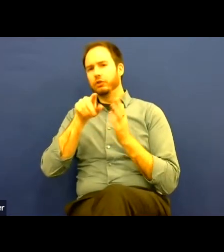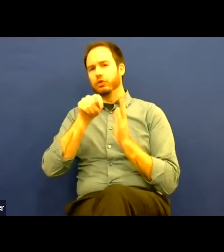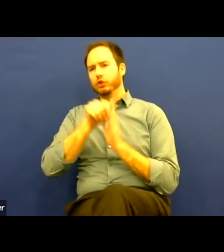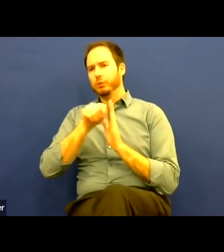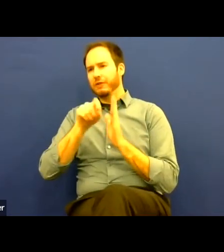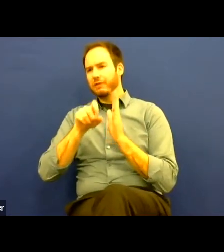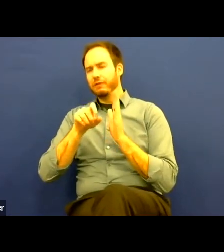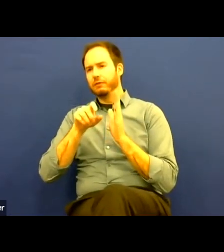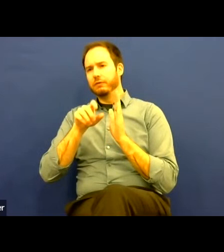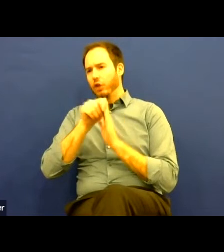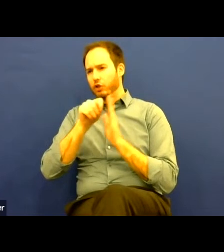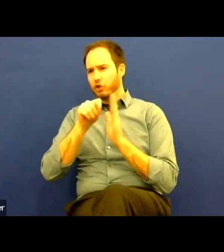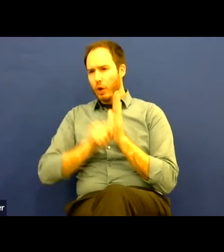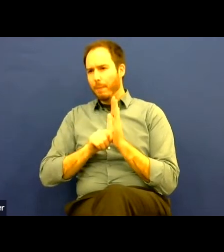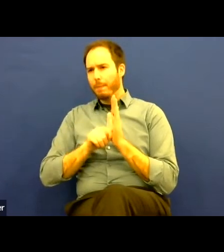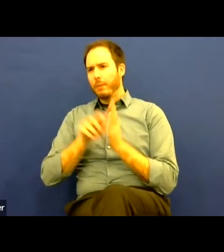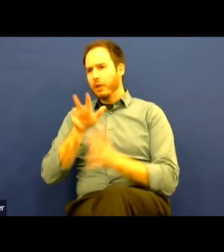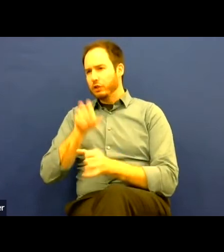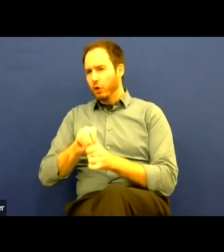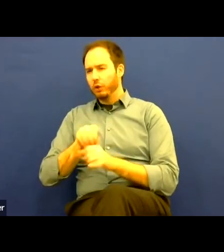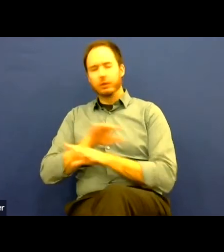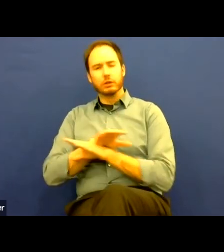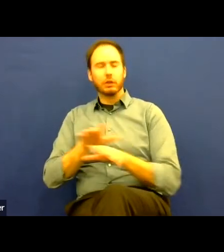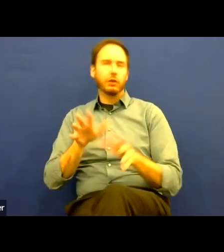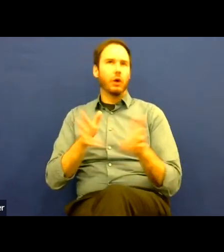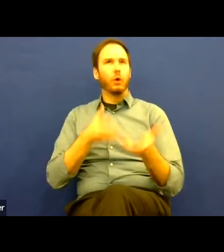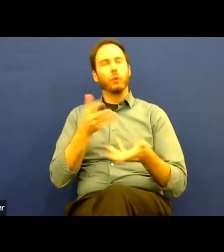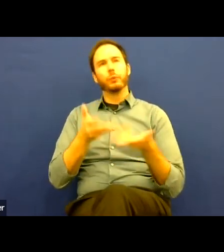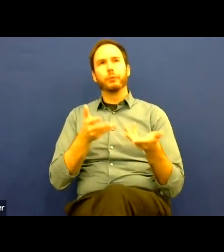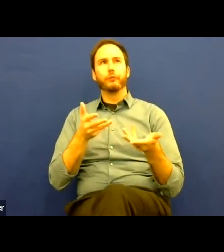with that. So out of an